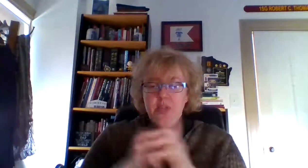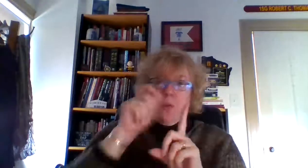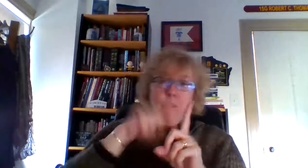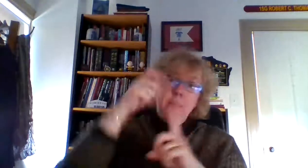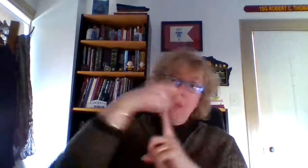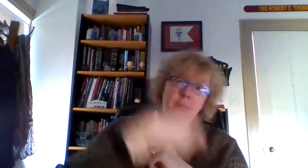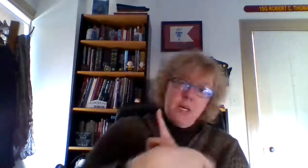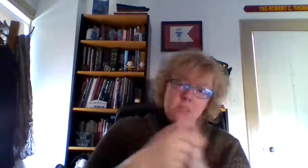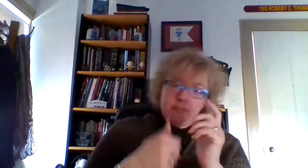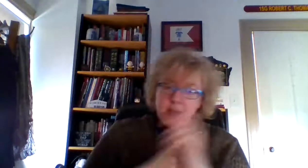So